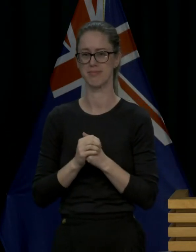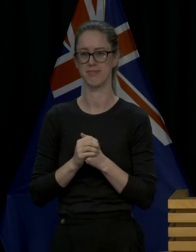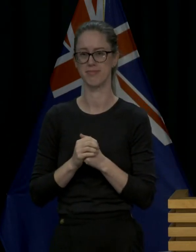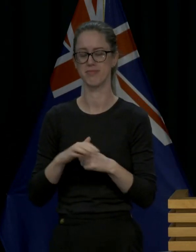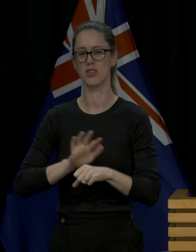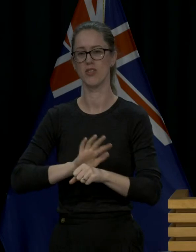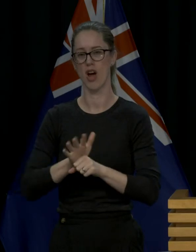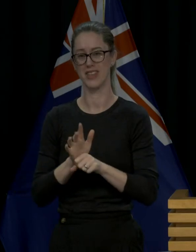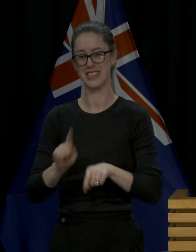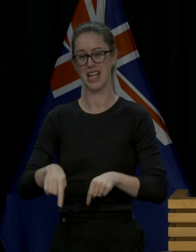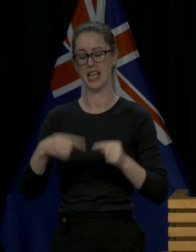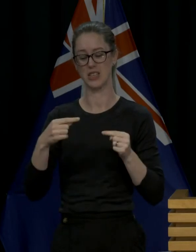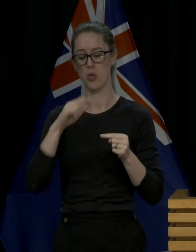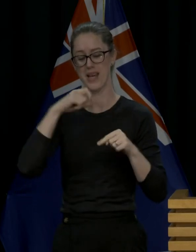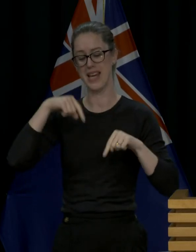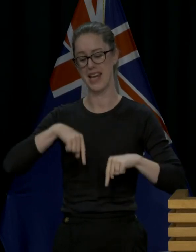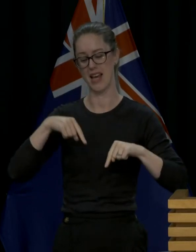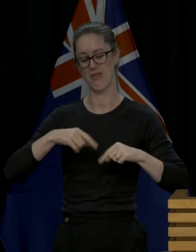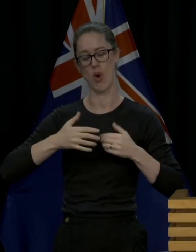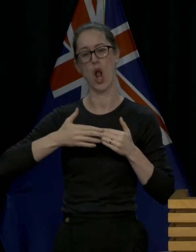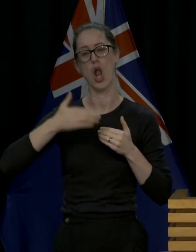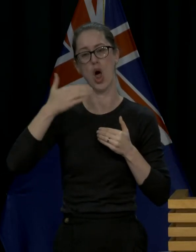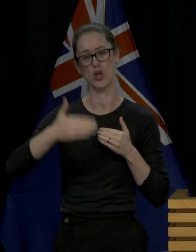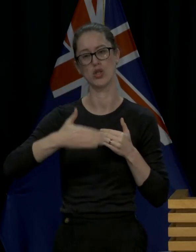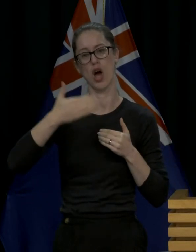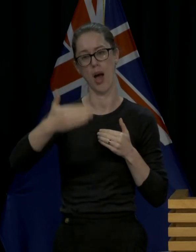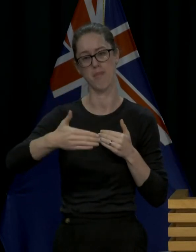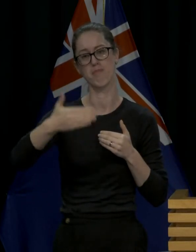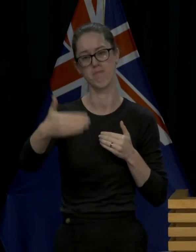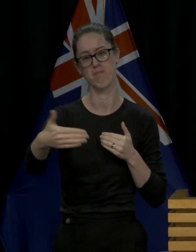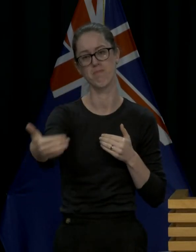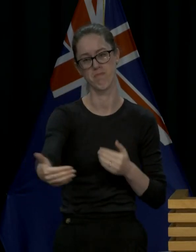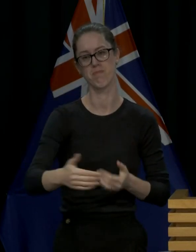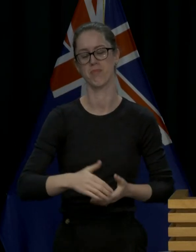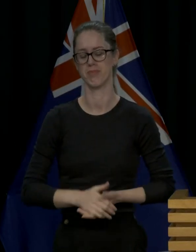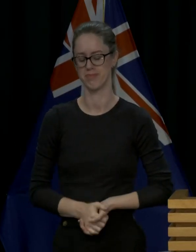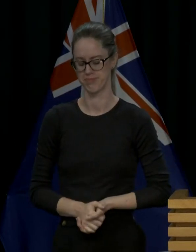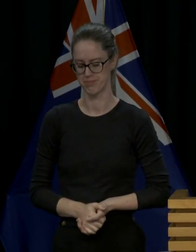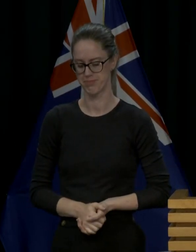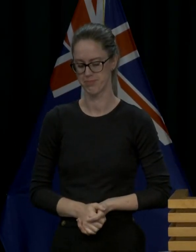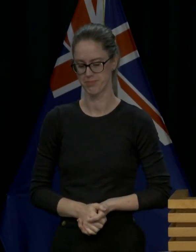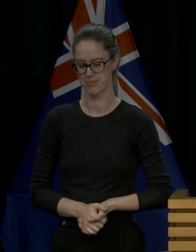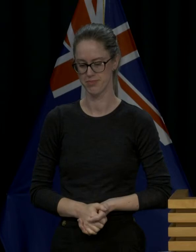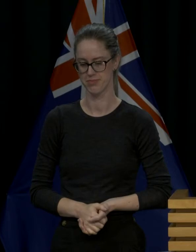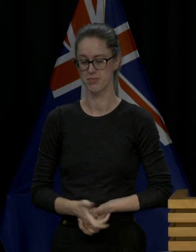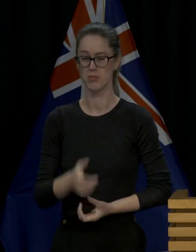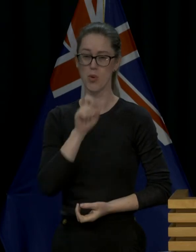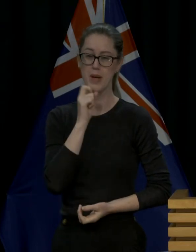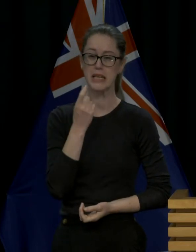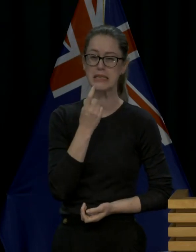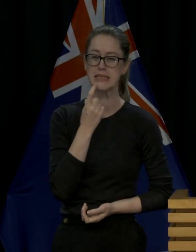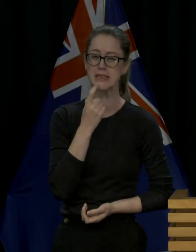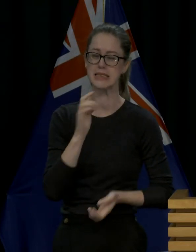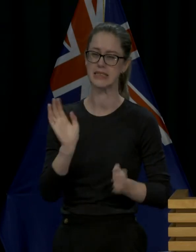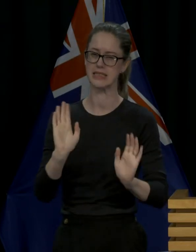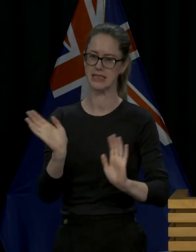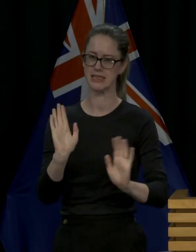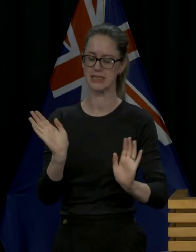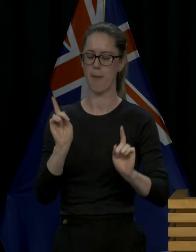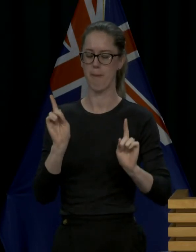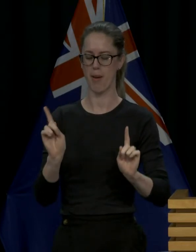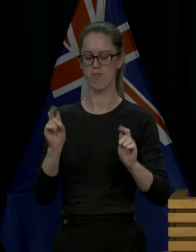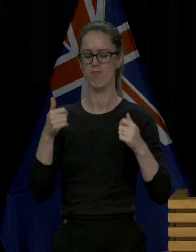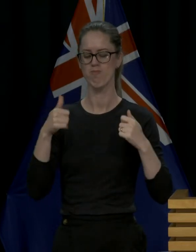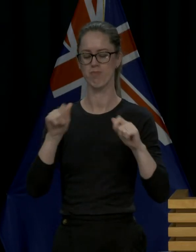COVID-19 will be with us for many, many months to come. It will not be easy, but we have the team